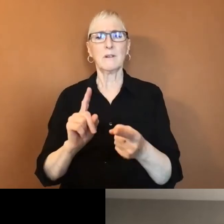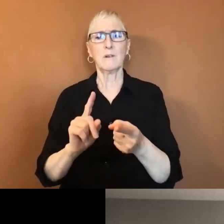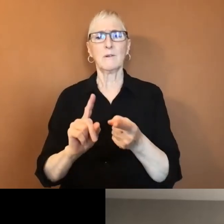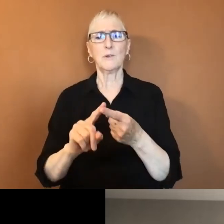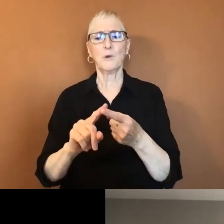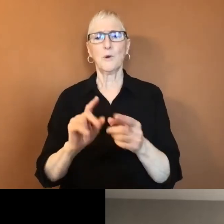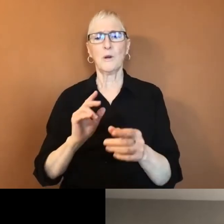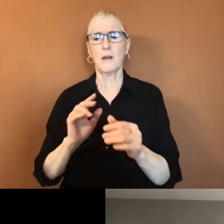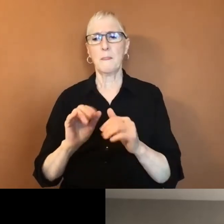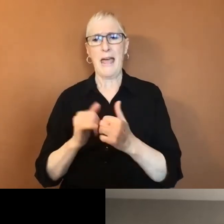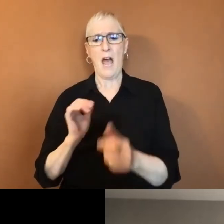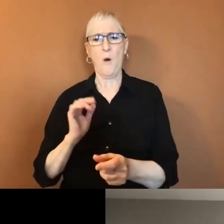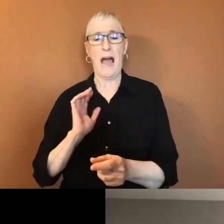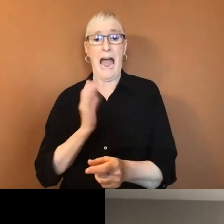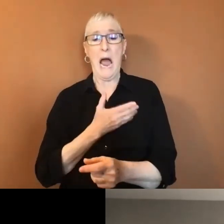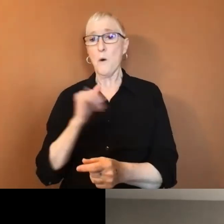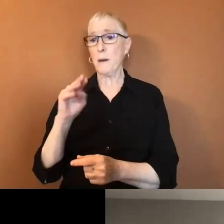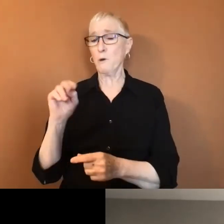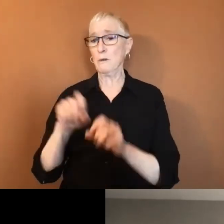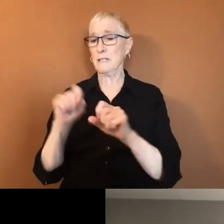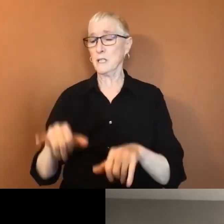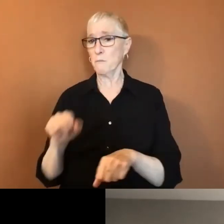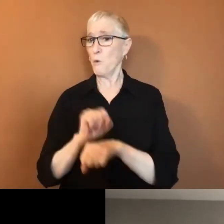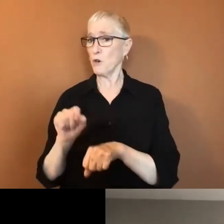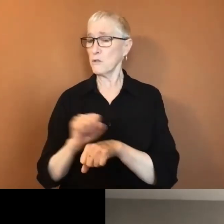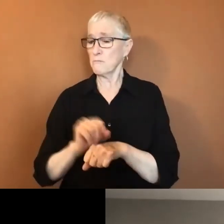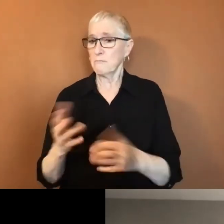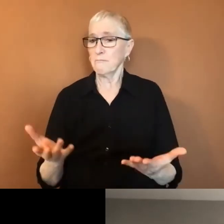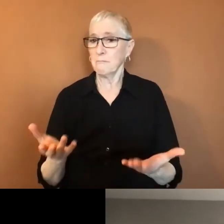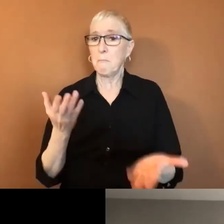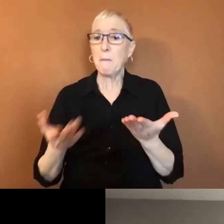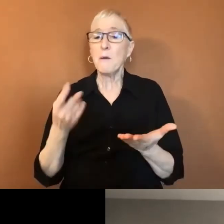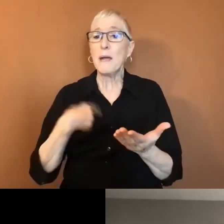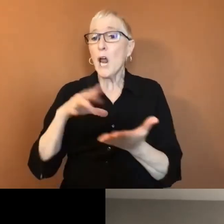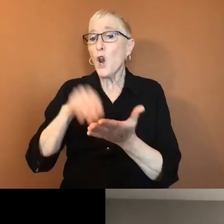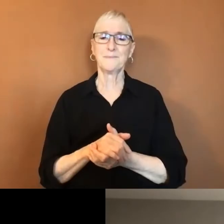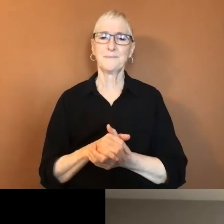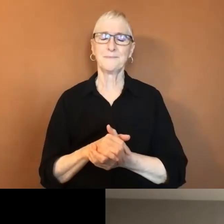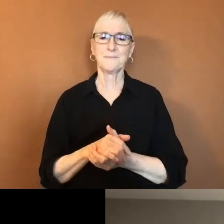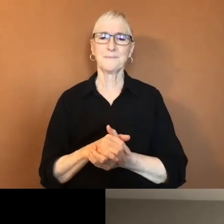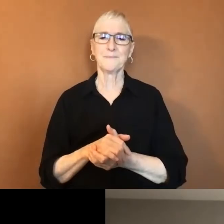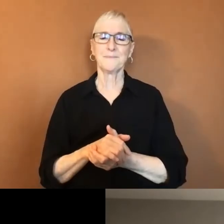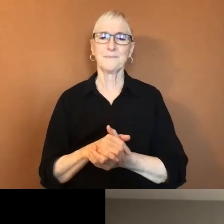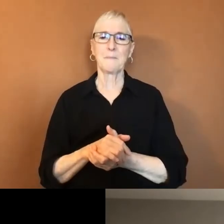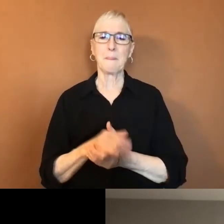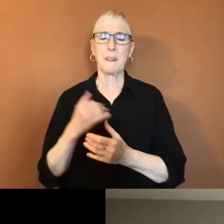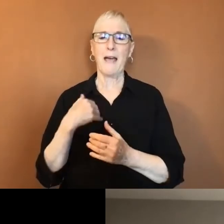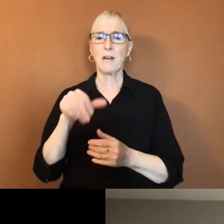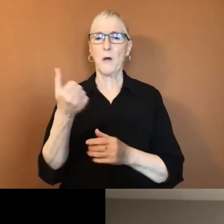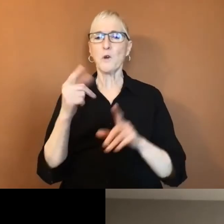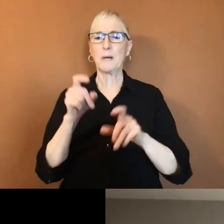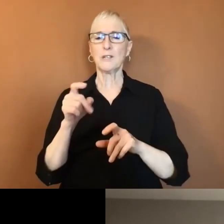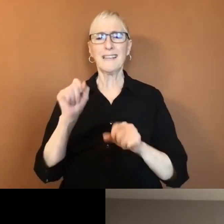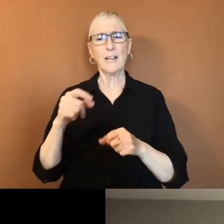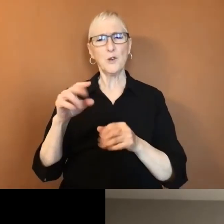how our immune systems work. And maybe there's some sort of something that we could learn from them. So we have another question. Can you